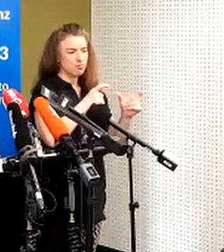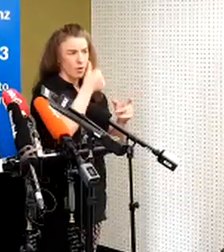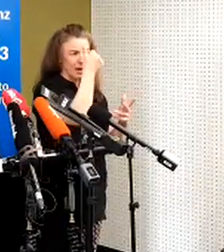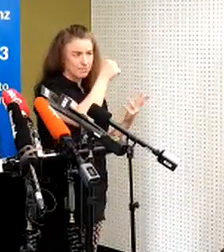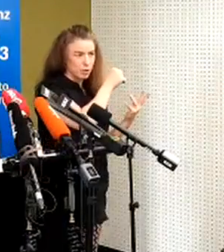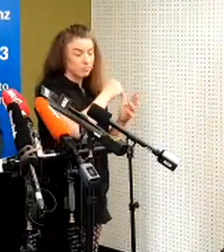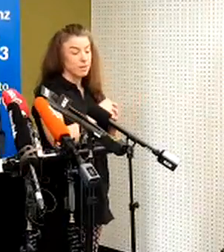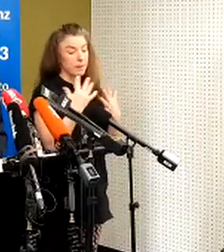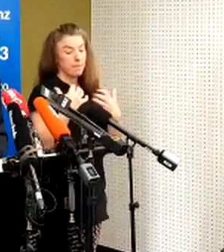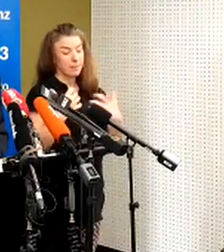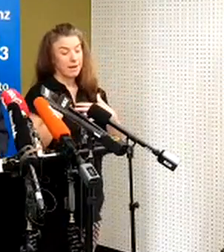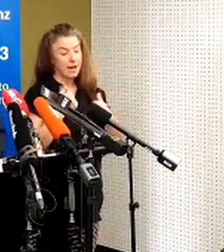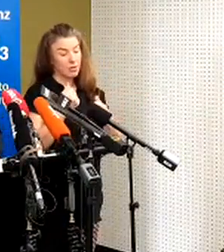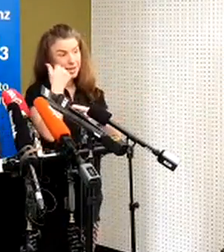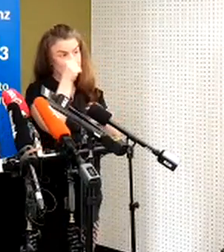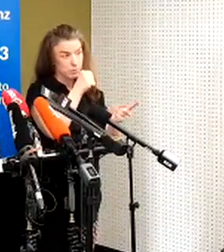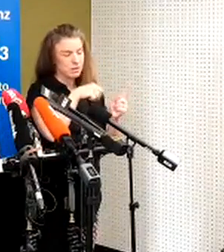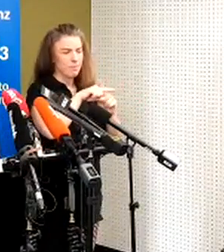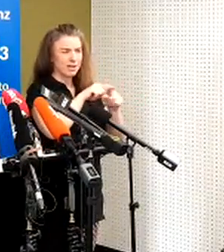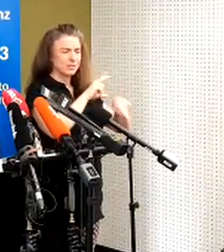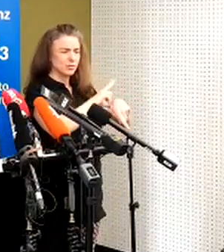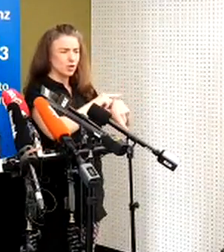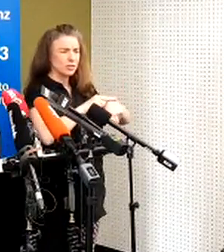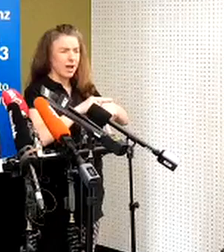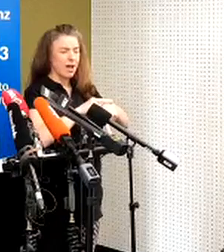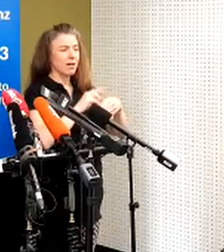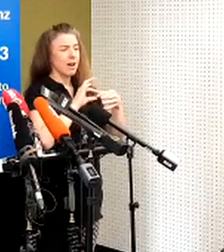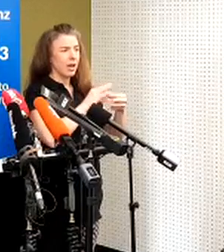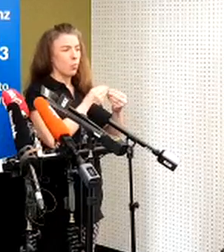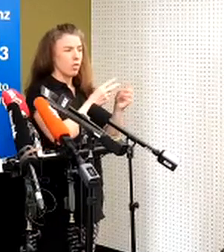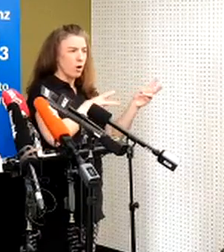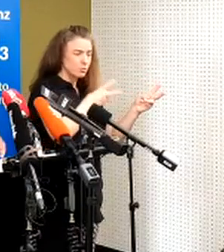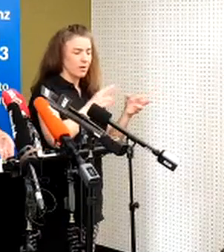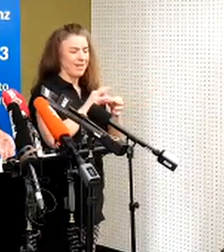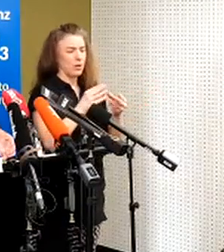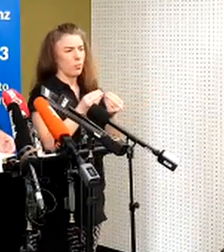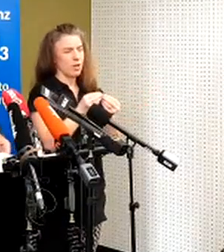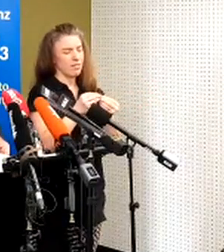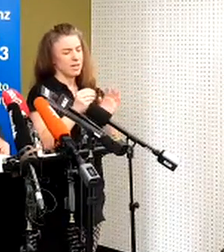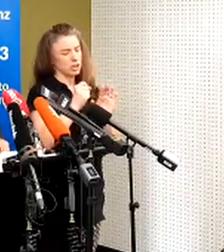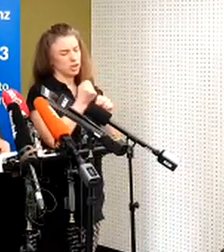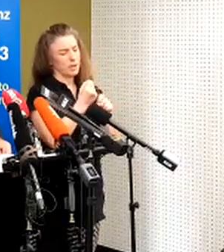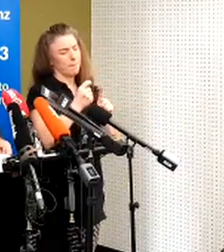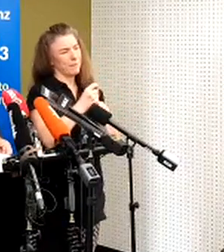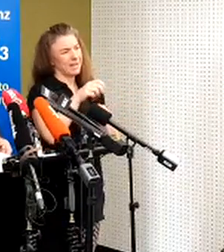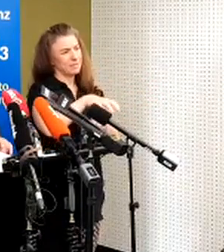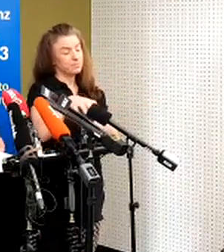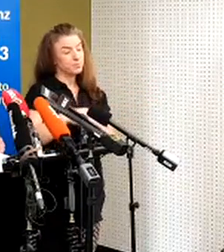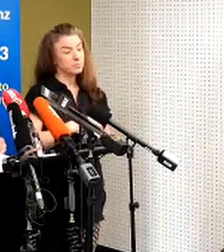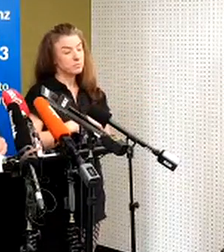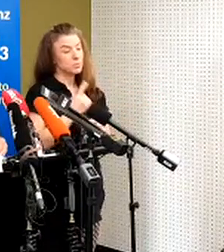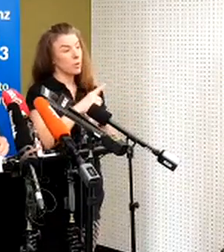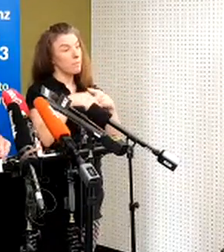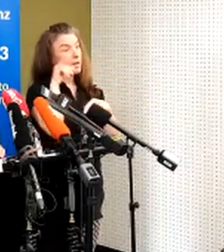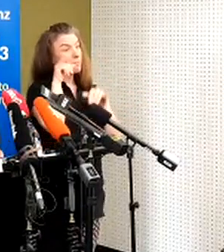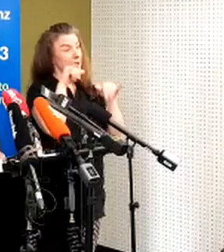health experts, and clinicians, both primary care and hospital clinicians. At the border,